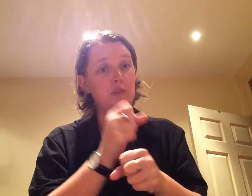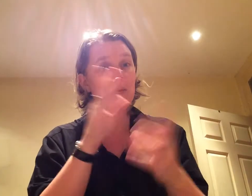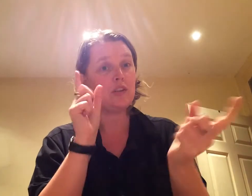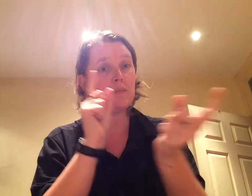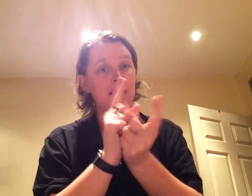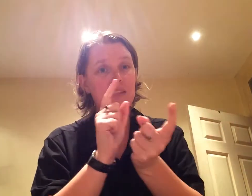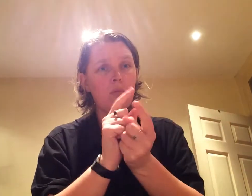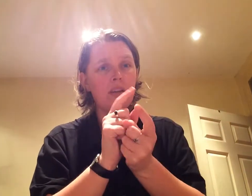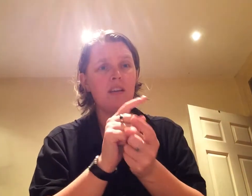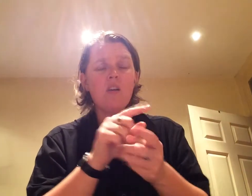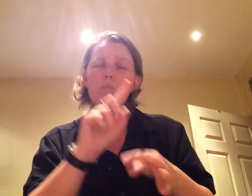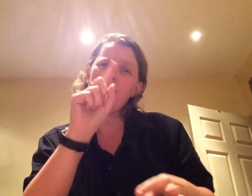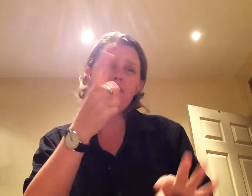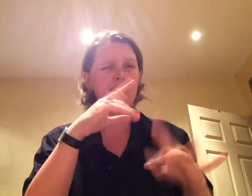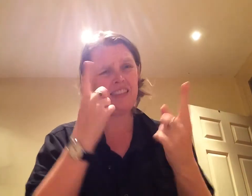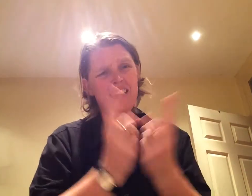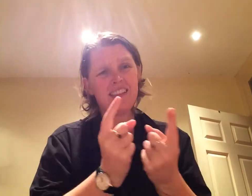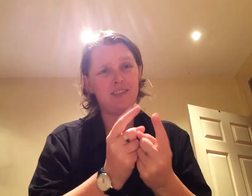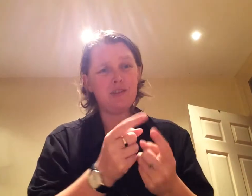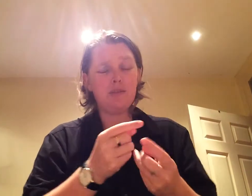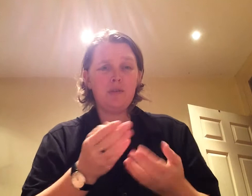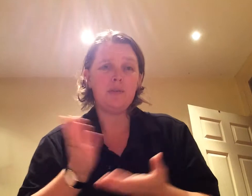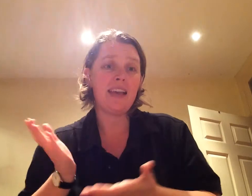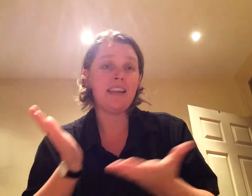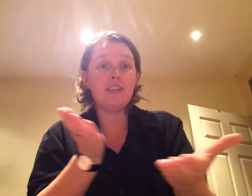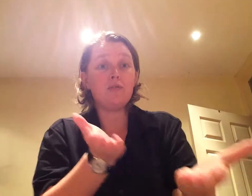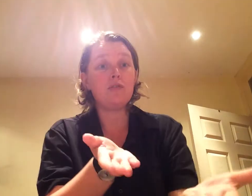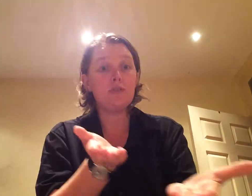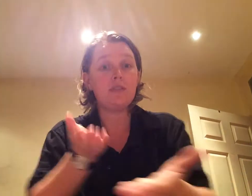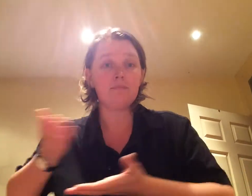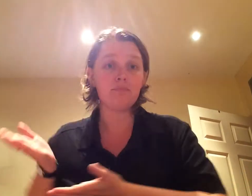when you meet someone. Well, the first thing you sort of do is how to introduce